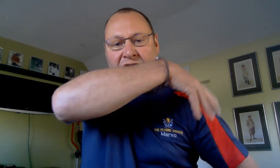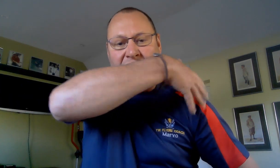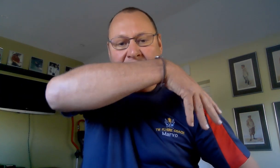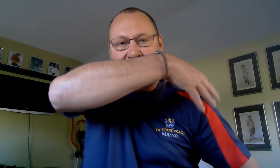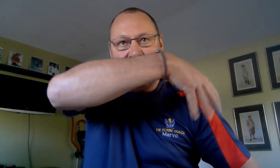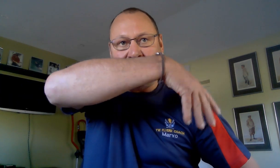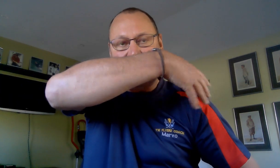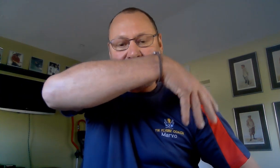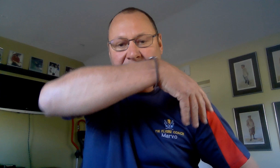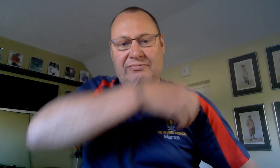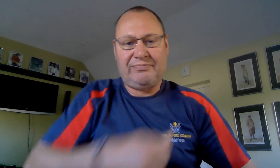shoulder hurts.